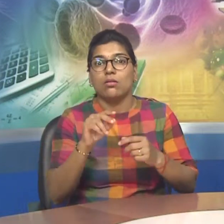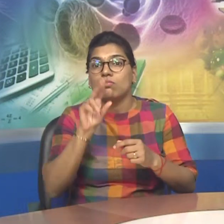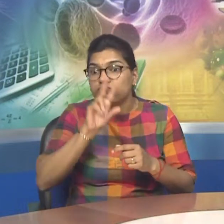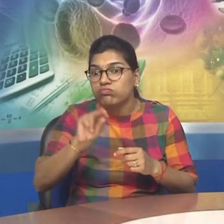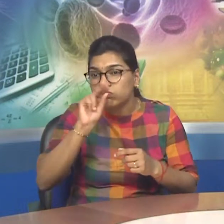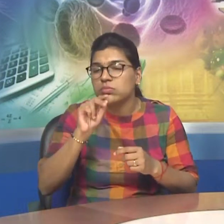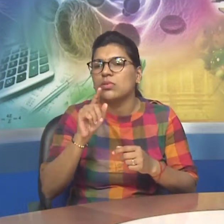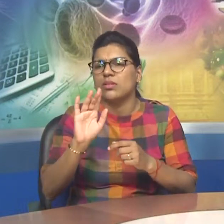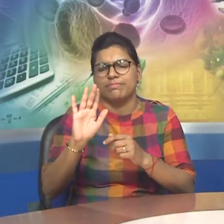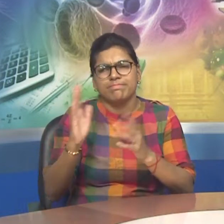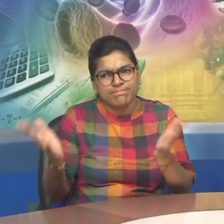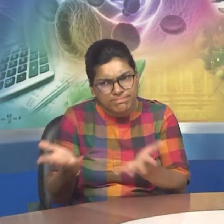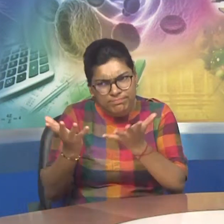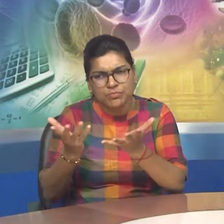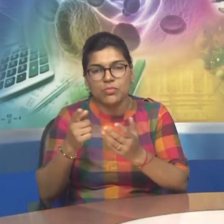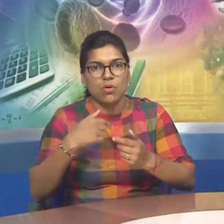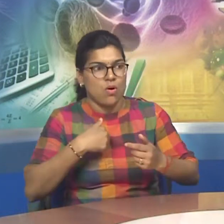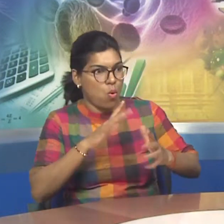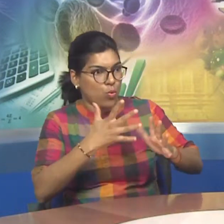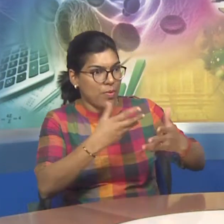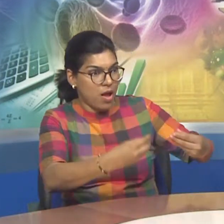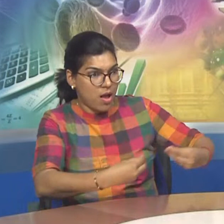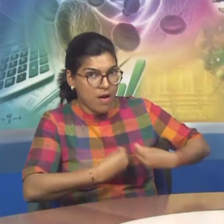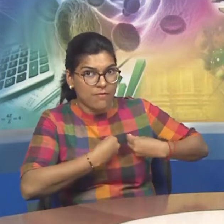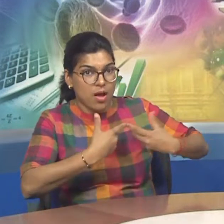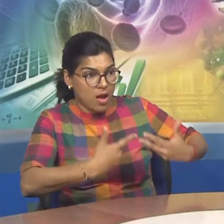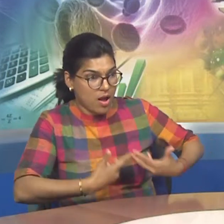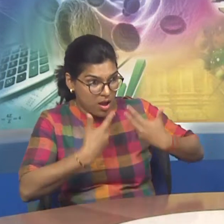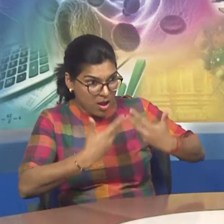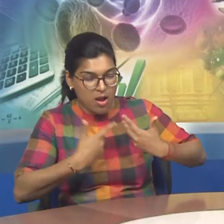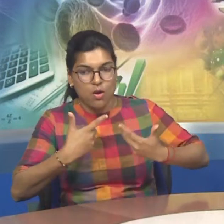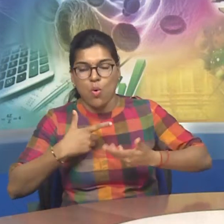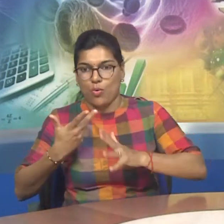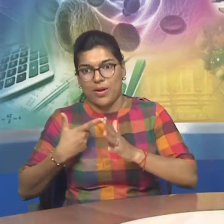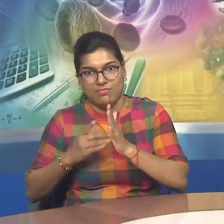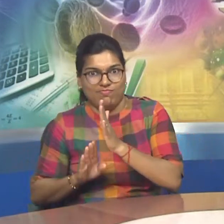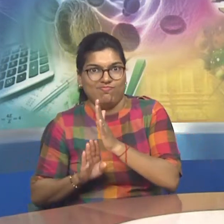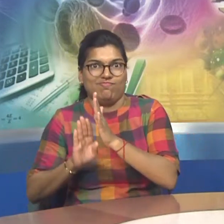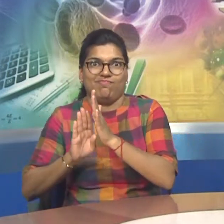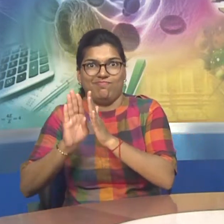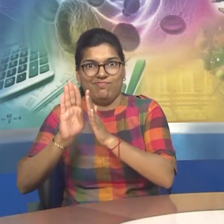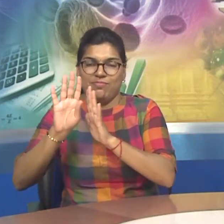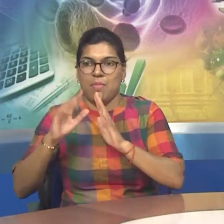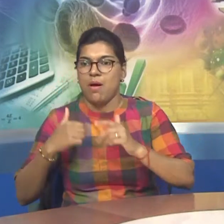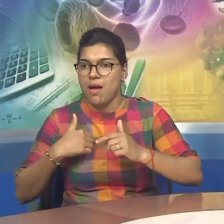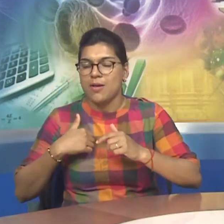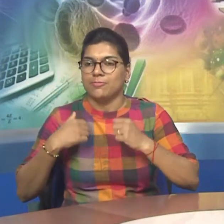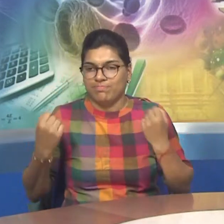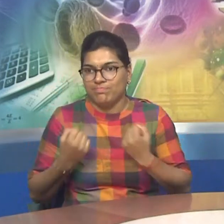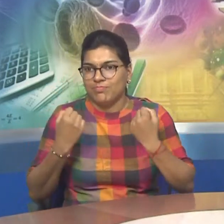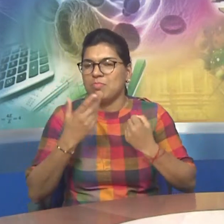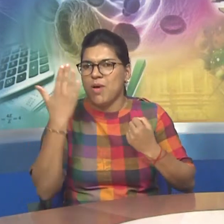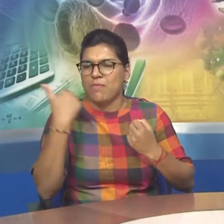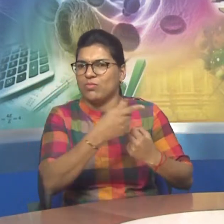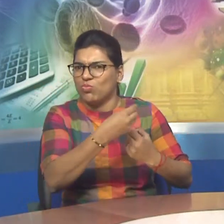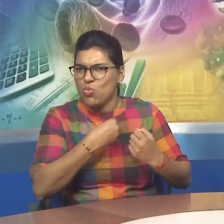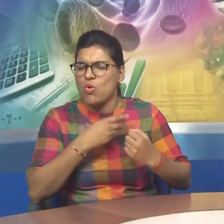Words can elevate or lower the individual. One must learn the habit of making